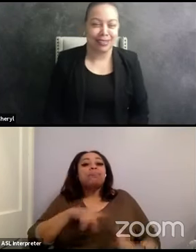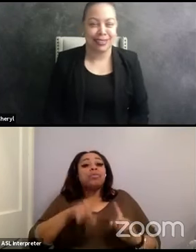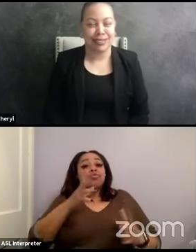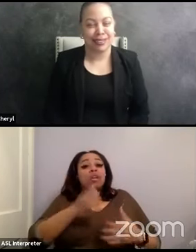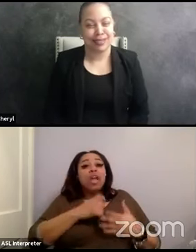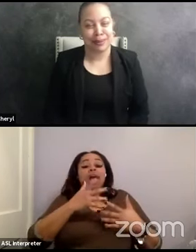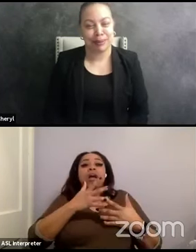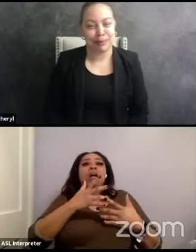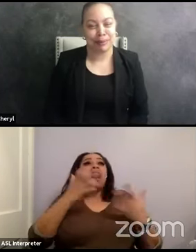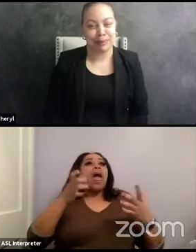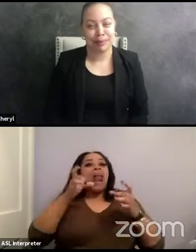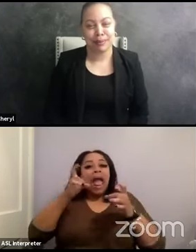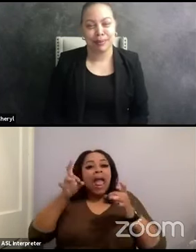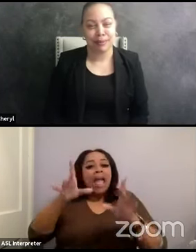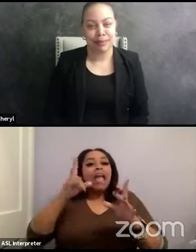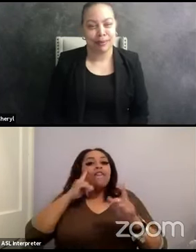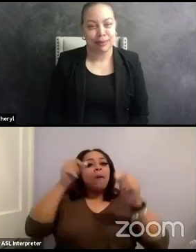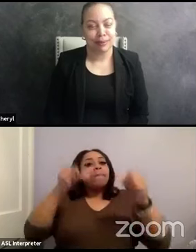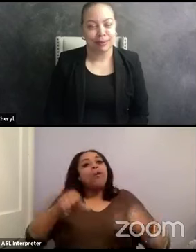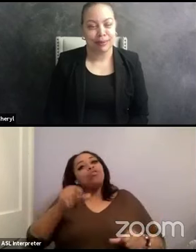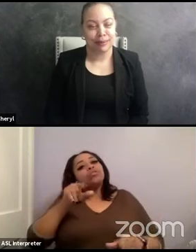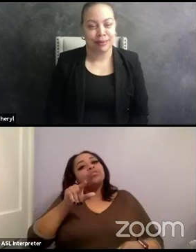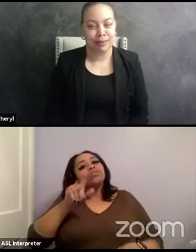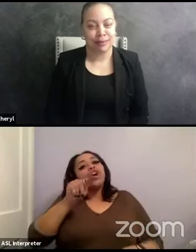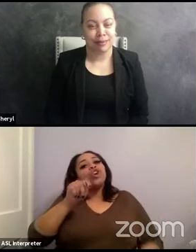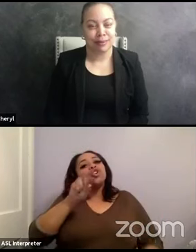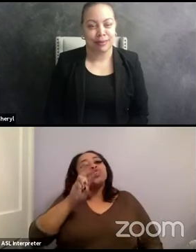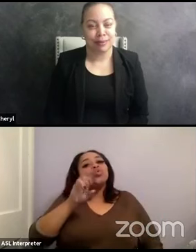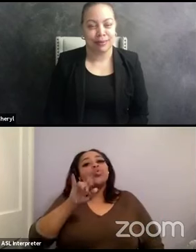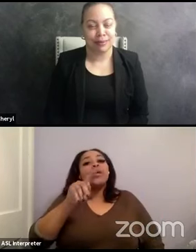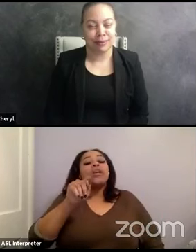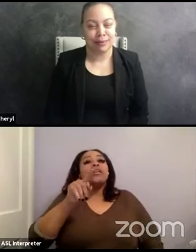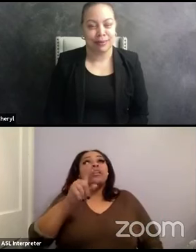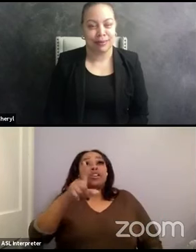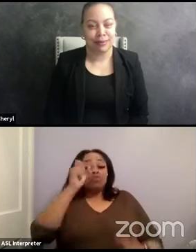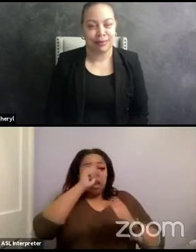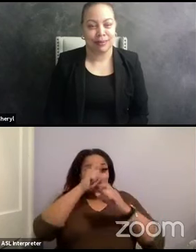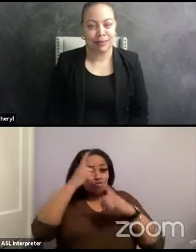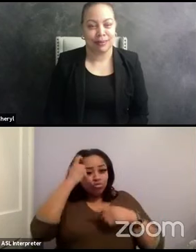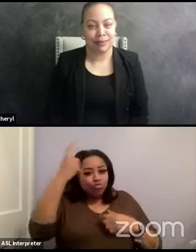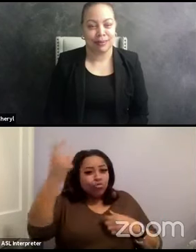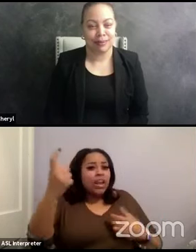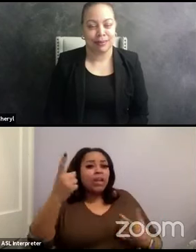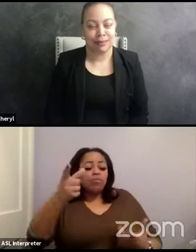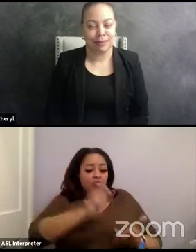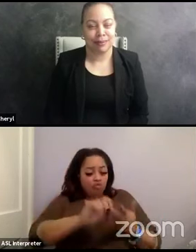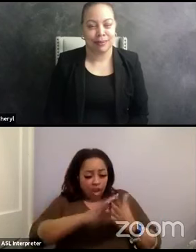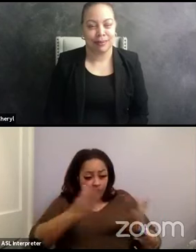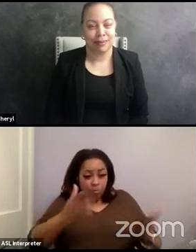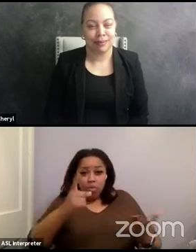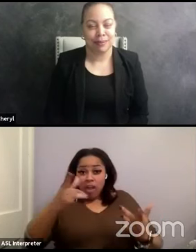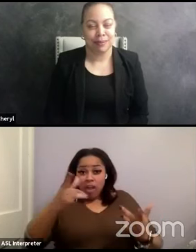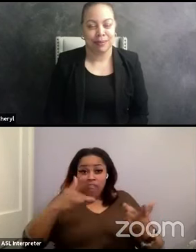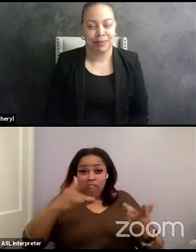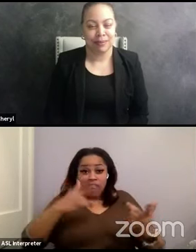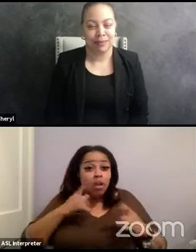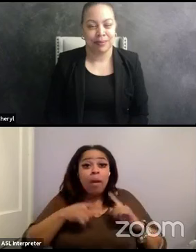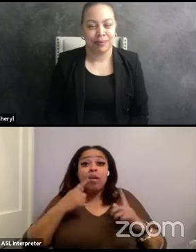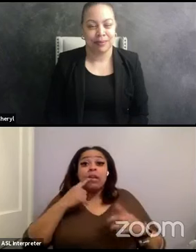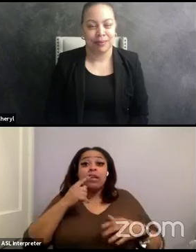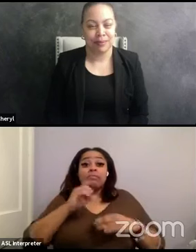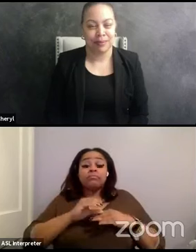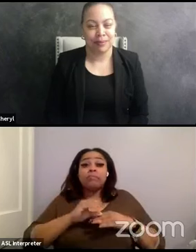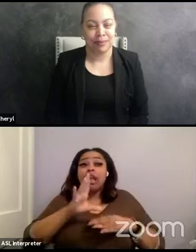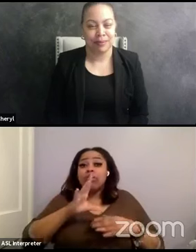bunch of hate for posting a tweet that referenced Bernie in a dream that you had. When writing the book, did you have concerns about an increase in